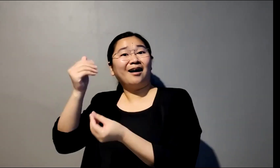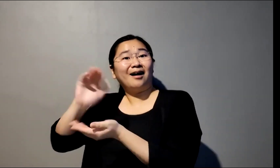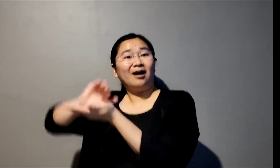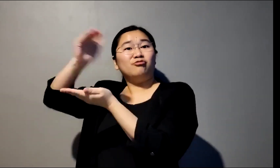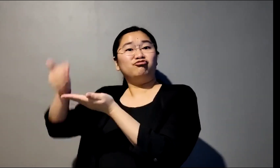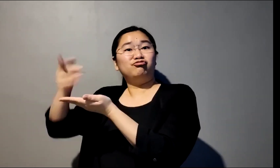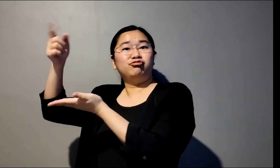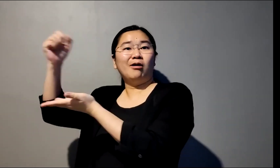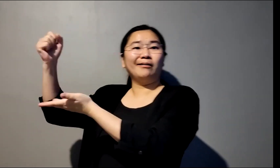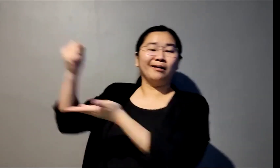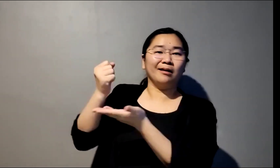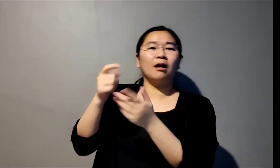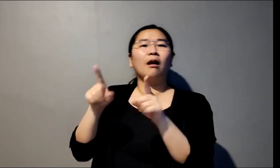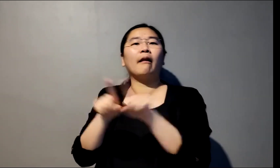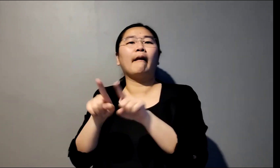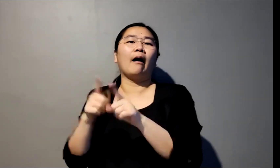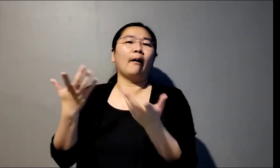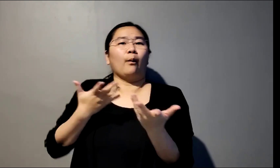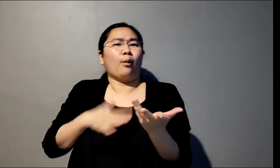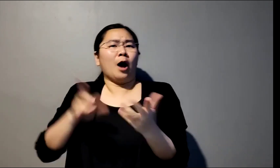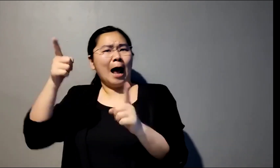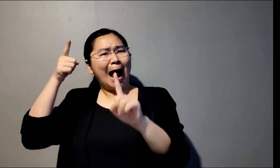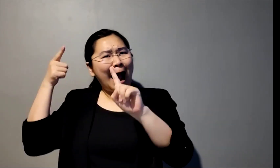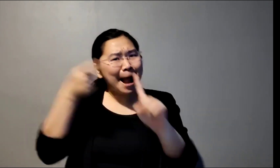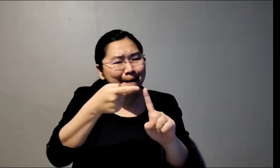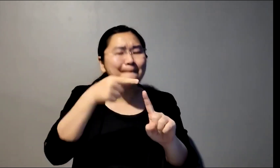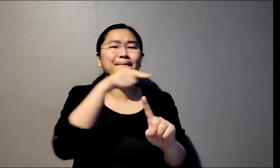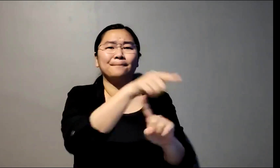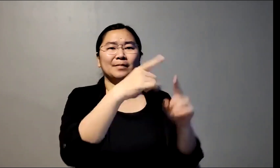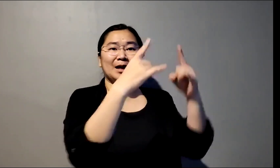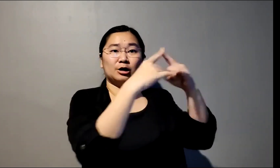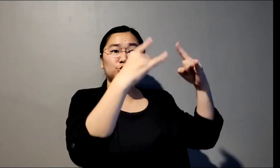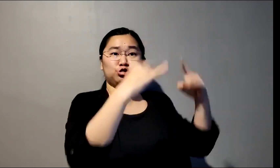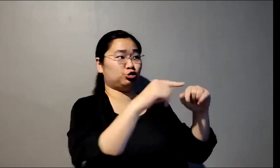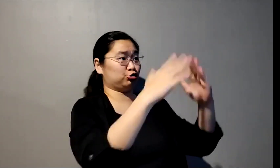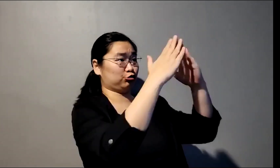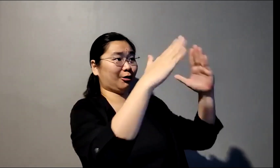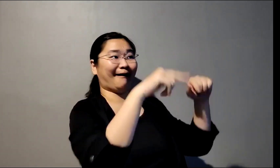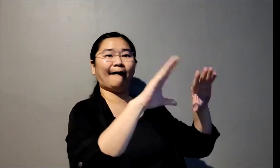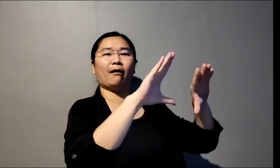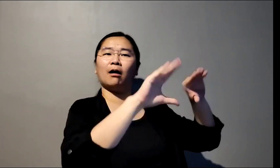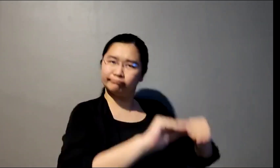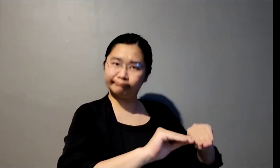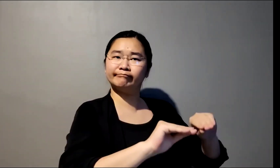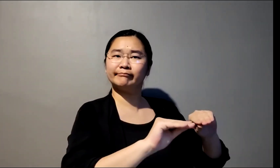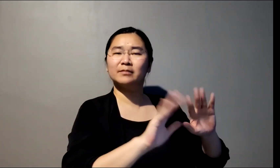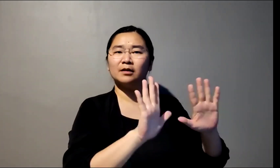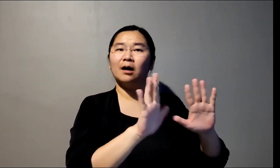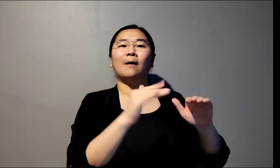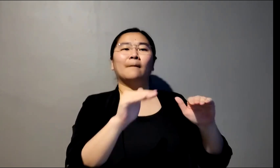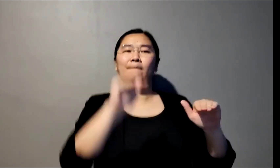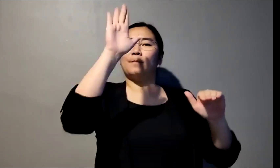for persons with disabilities and others. The second issue is that, as Sylvia mentioned,